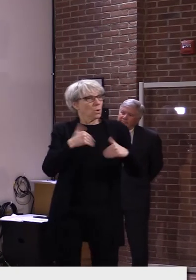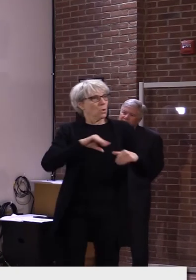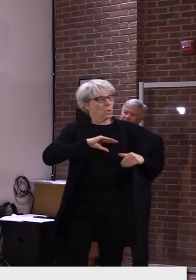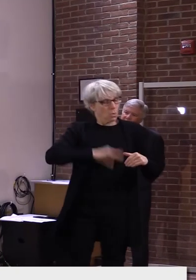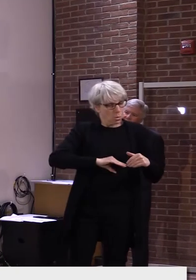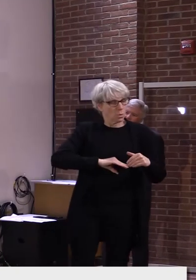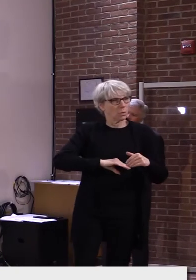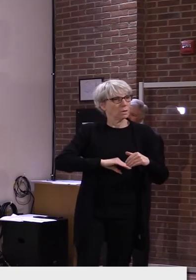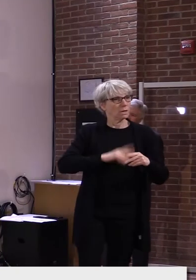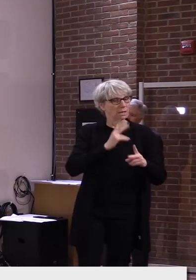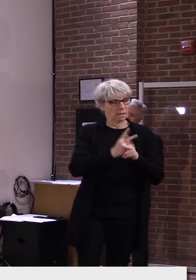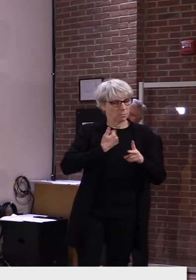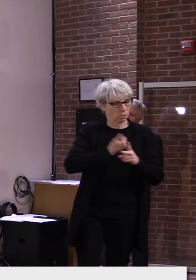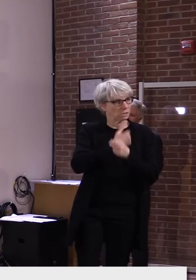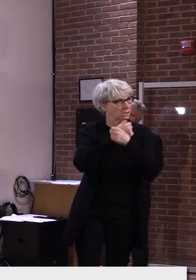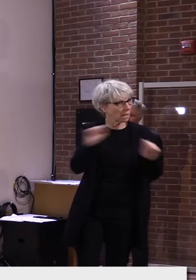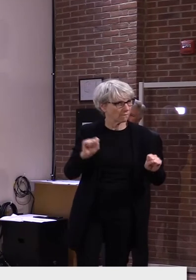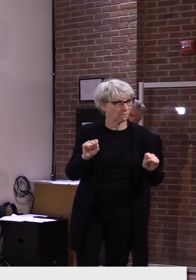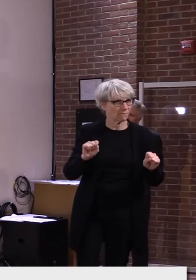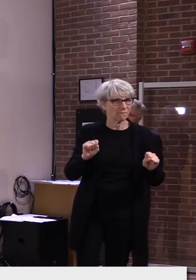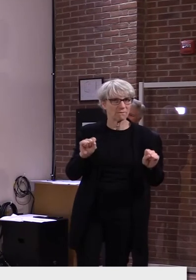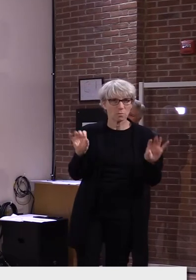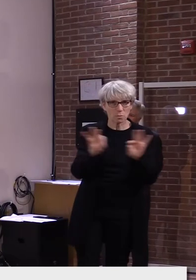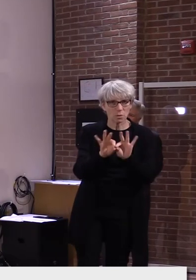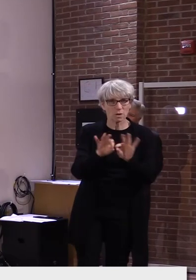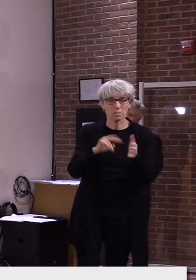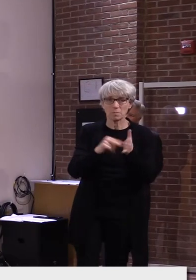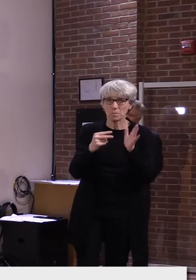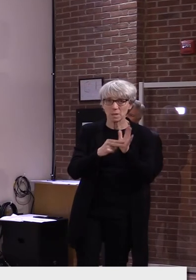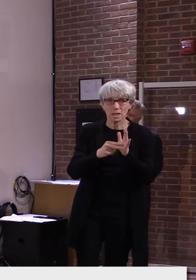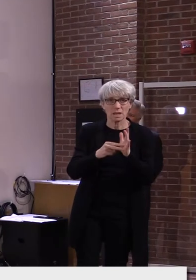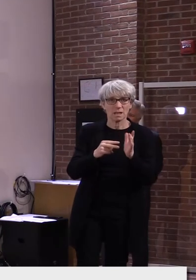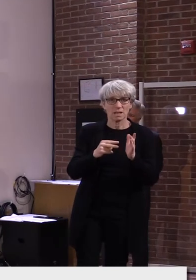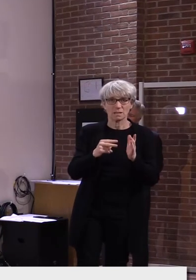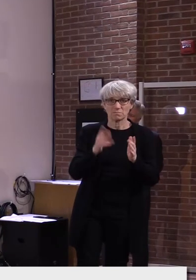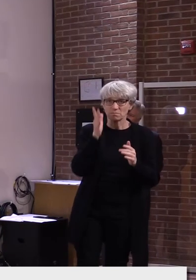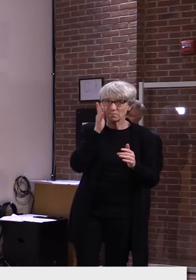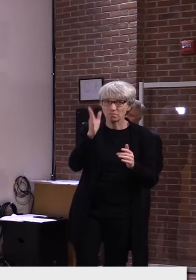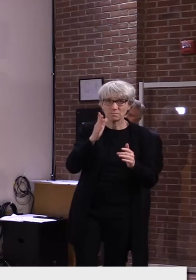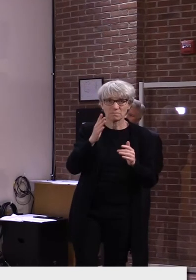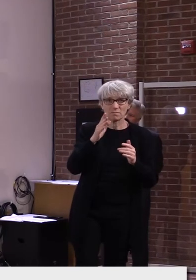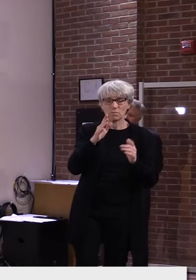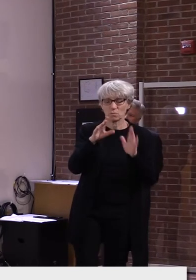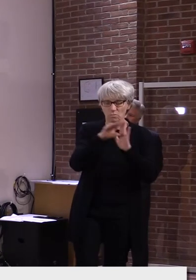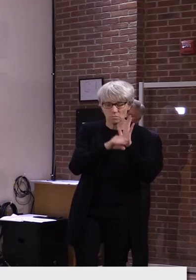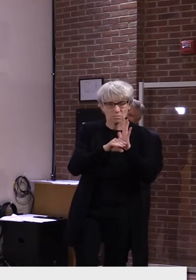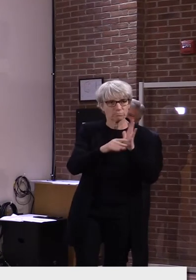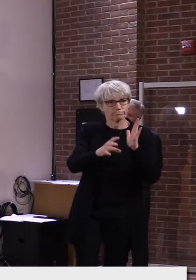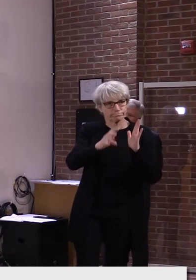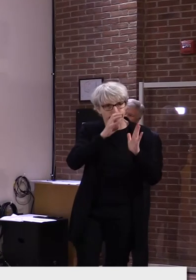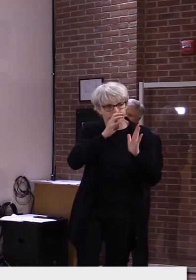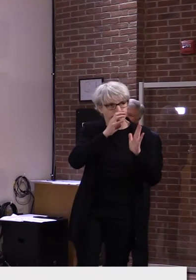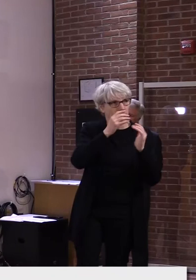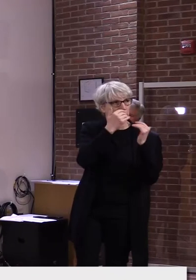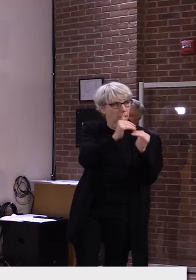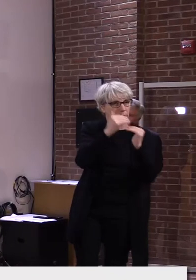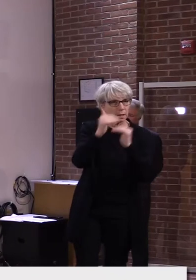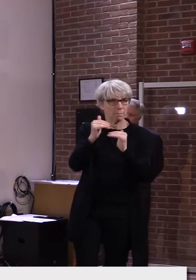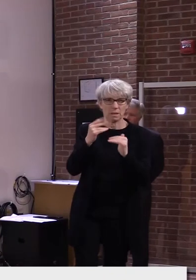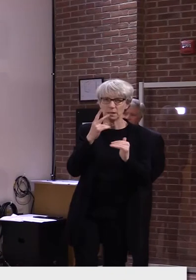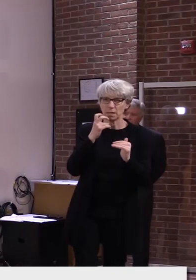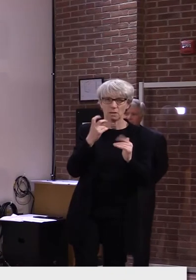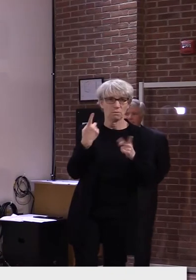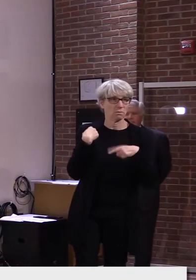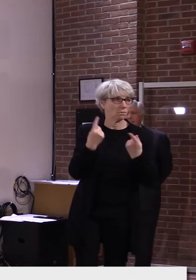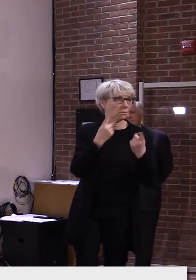ourselves, and so I don't see that we will need a restriction in the future, particularly with how well we've done in